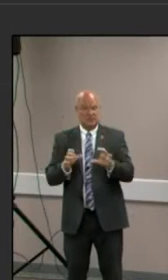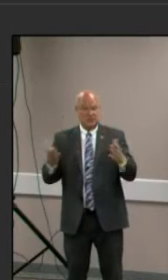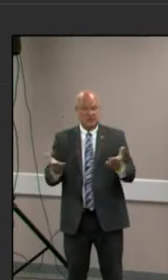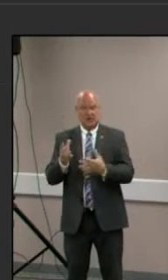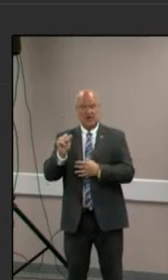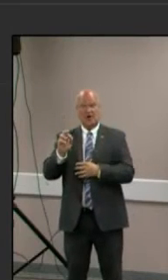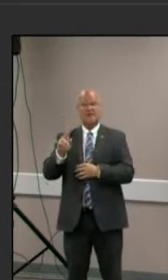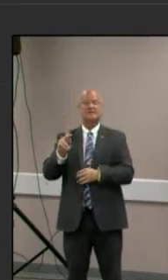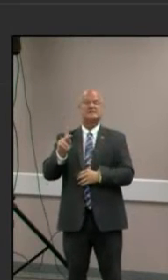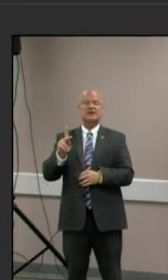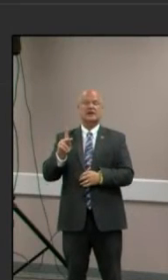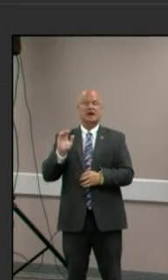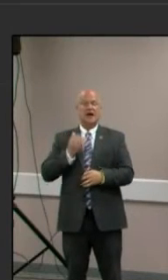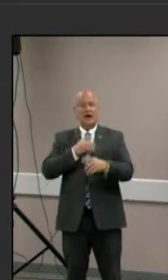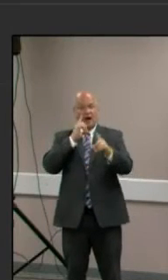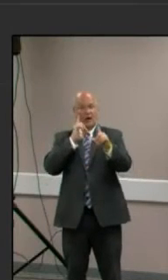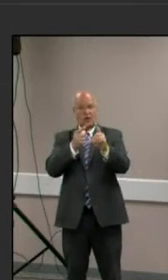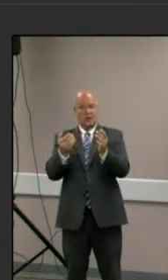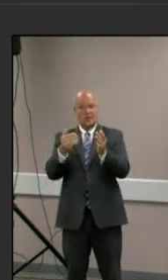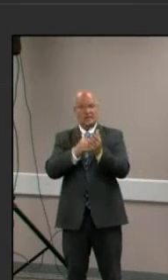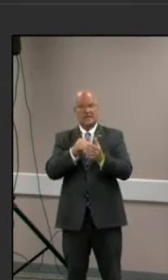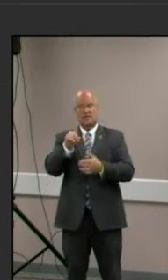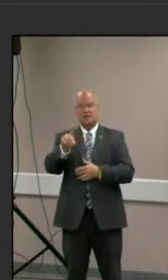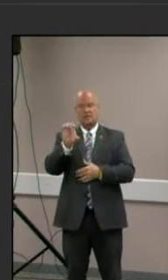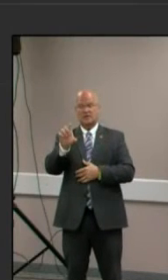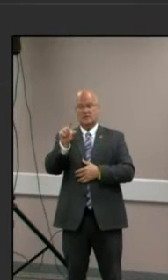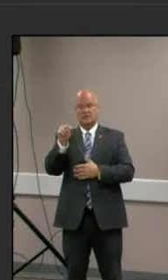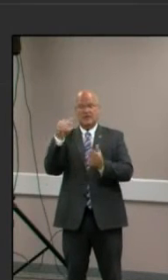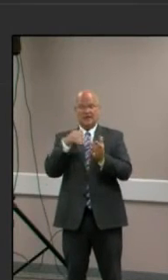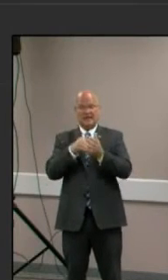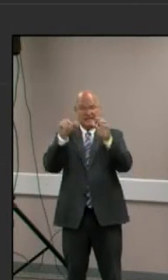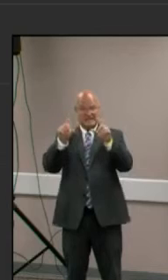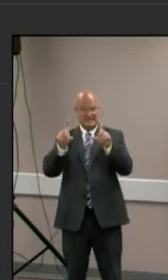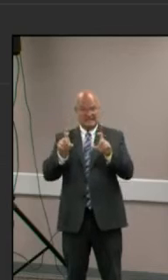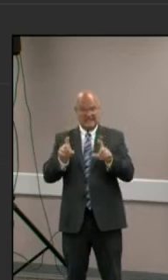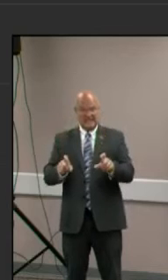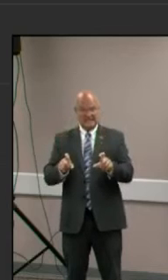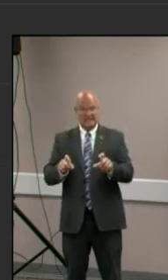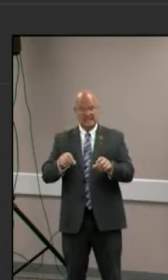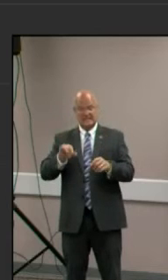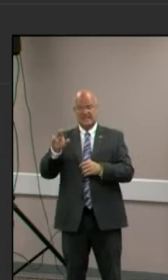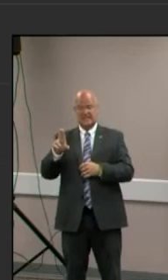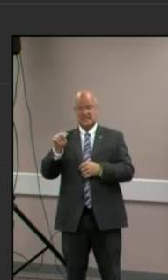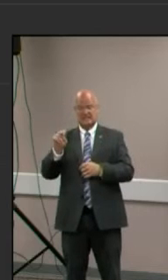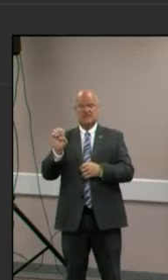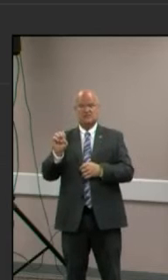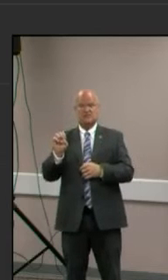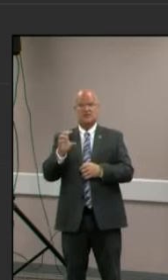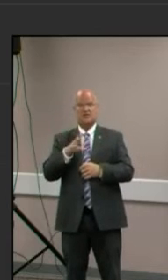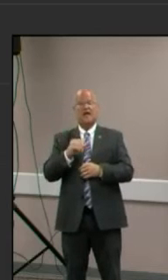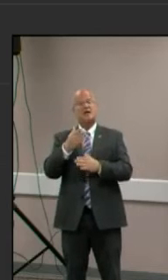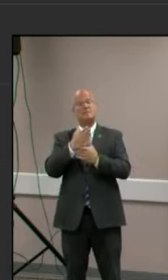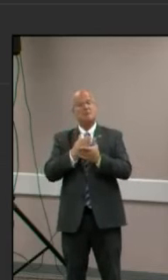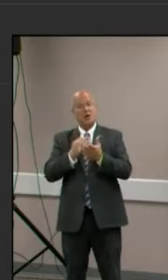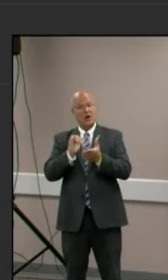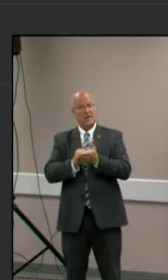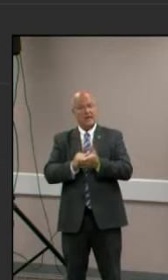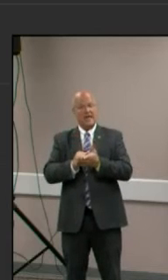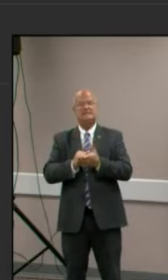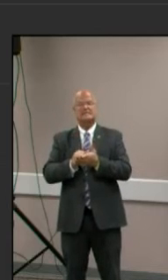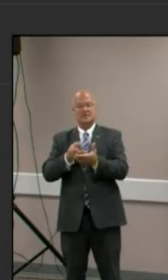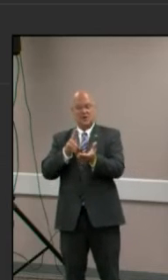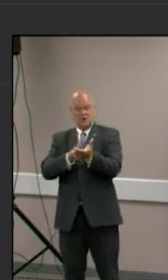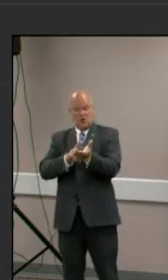in Arkansas. Our goal, again, is 120,000 tests in June. And part of that is in our